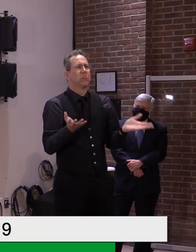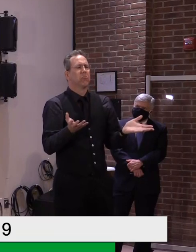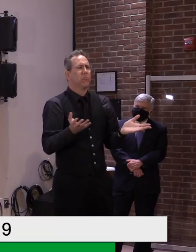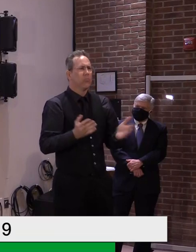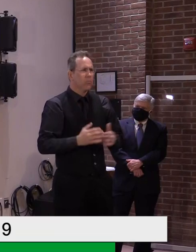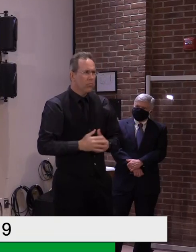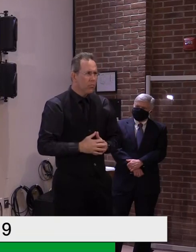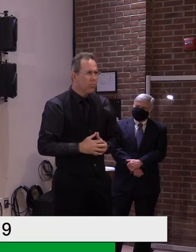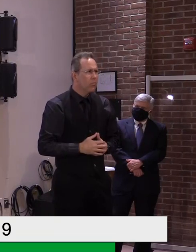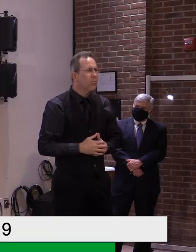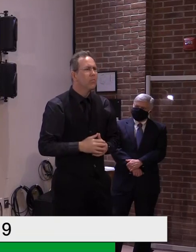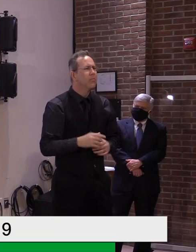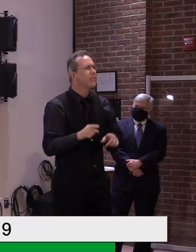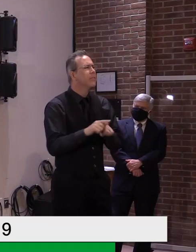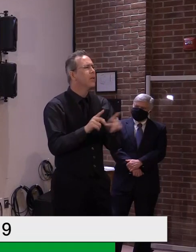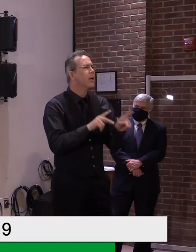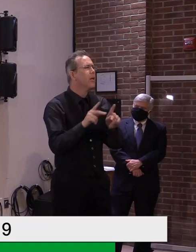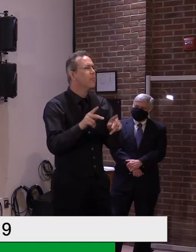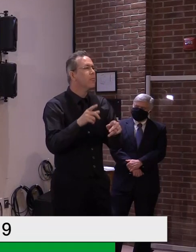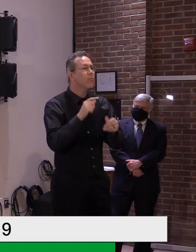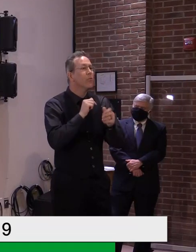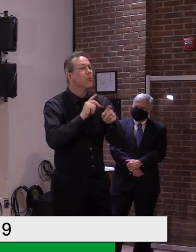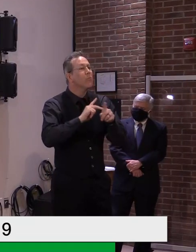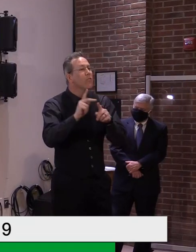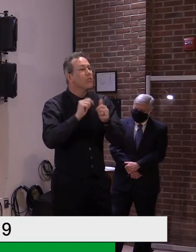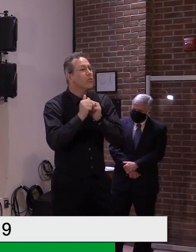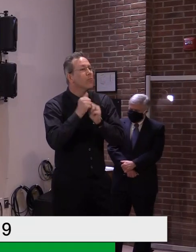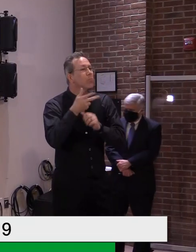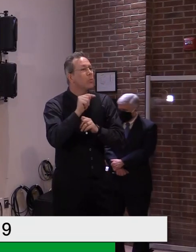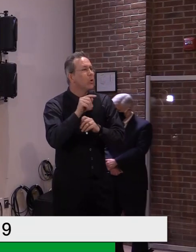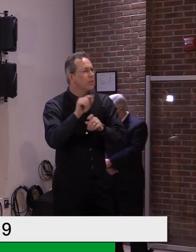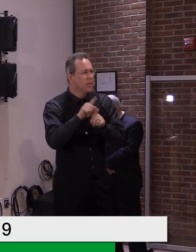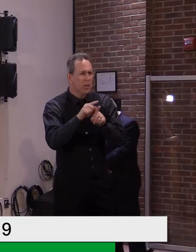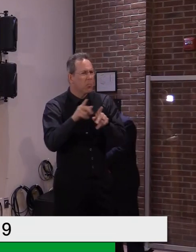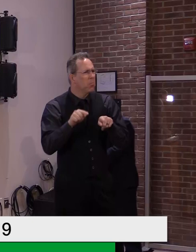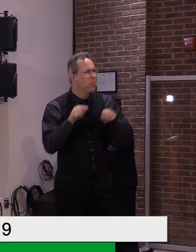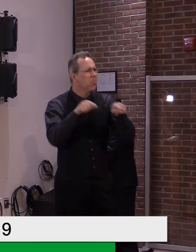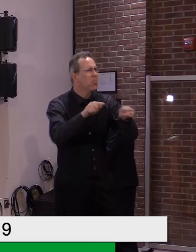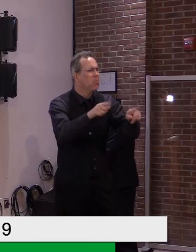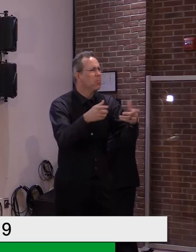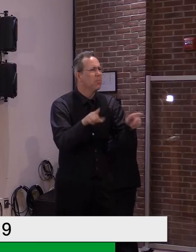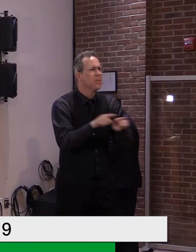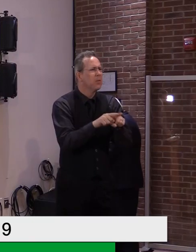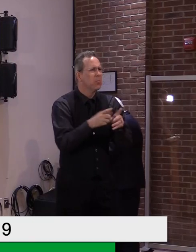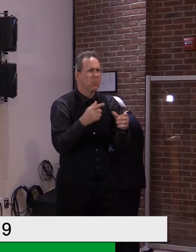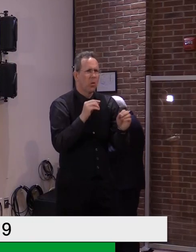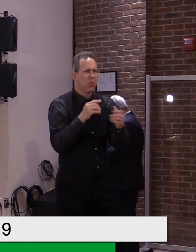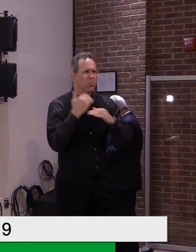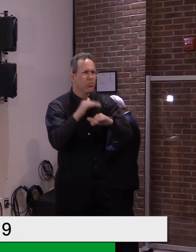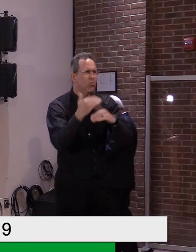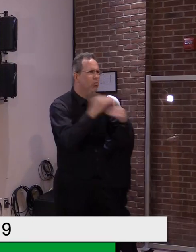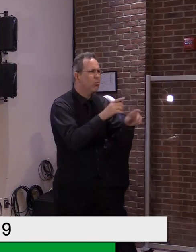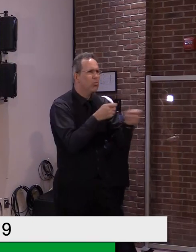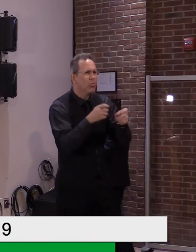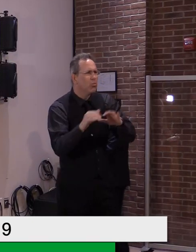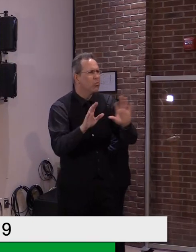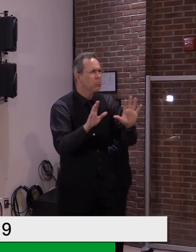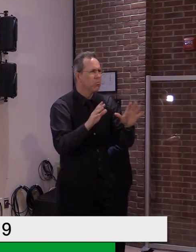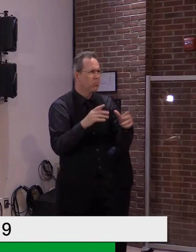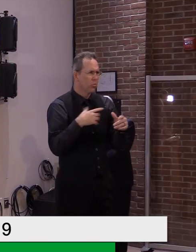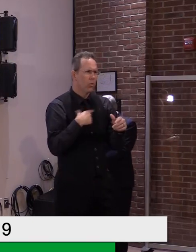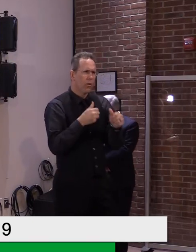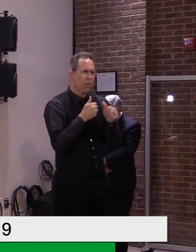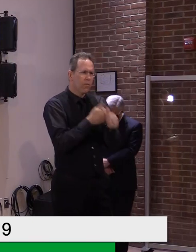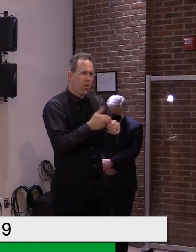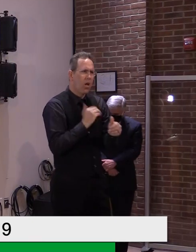community doesn't do the same either. We stick by our guidance that we provide all of these